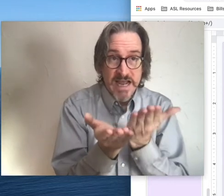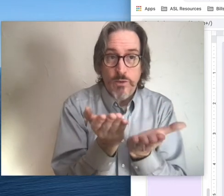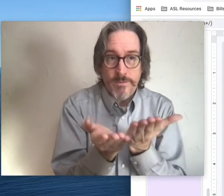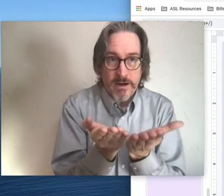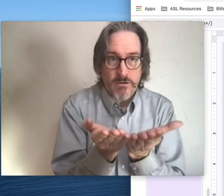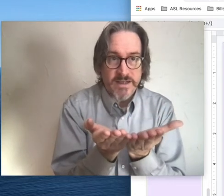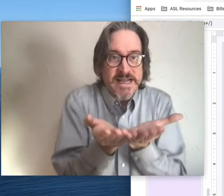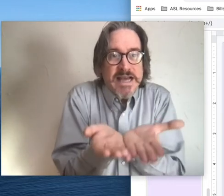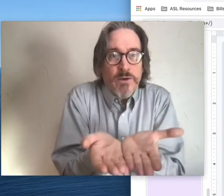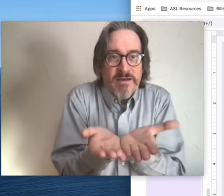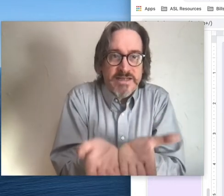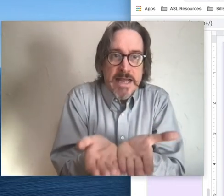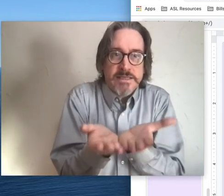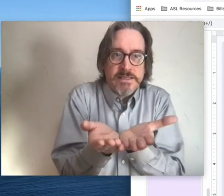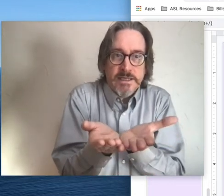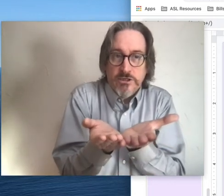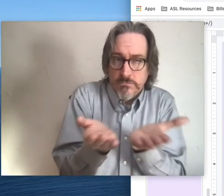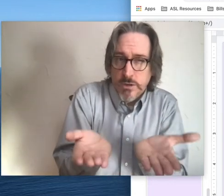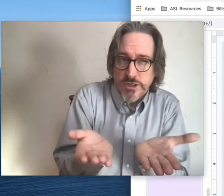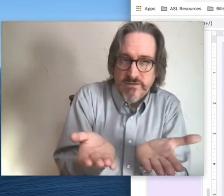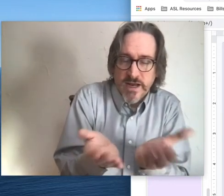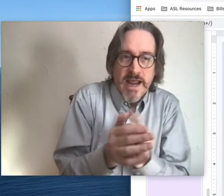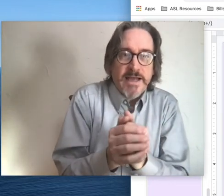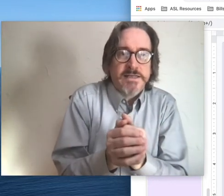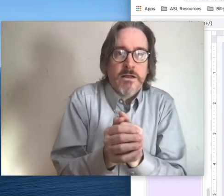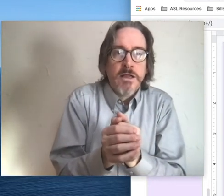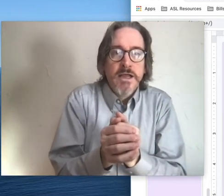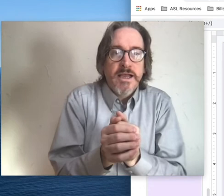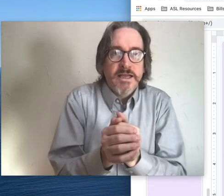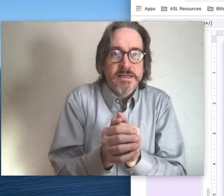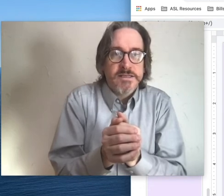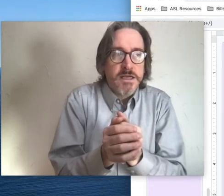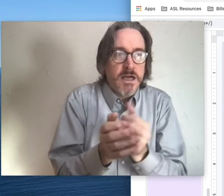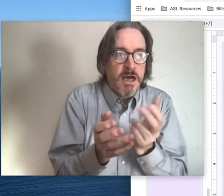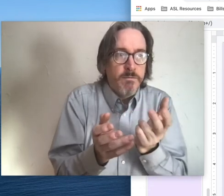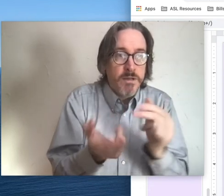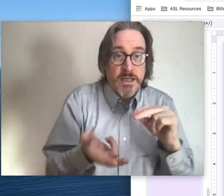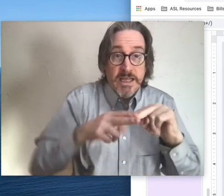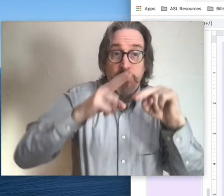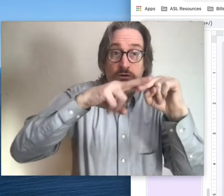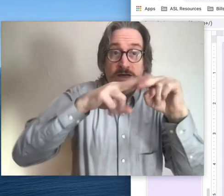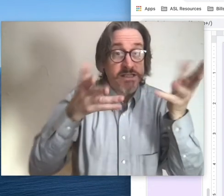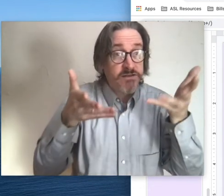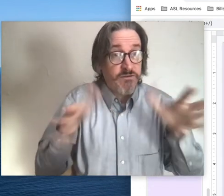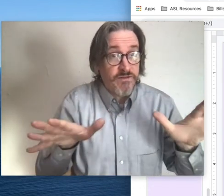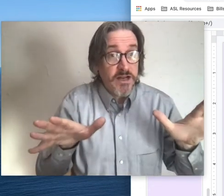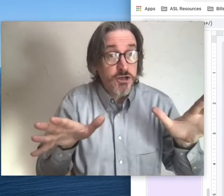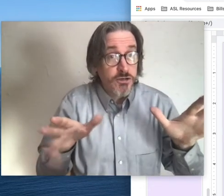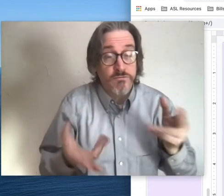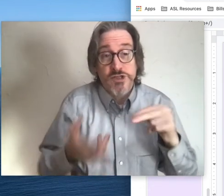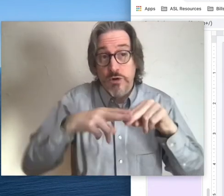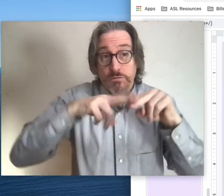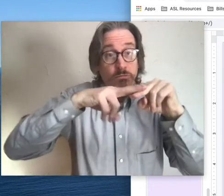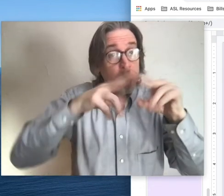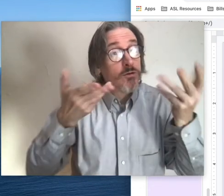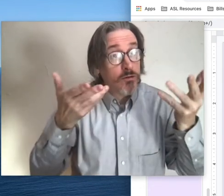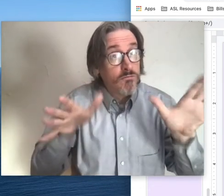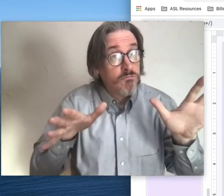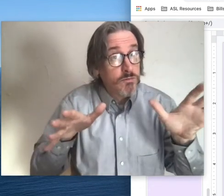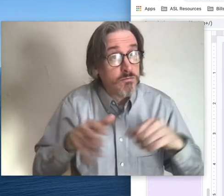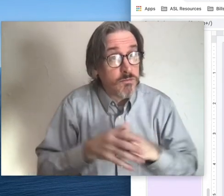That's how we pair things. That's how we have tense most often in ASL, is increase finish. So